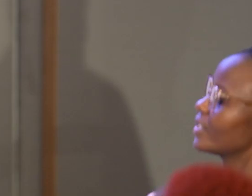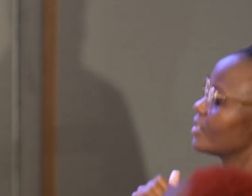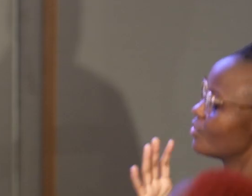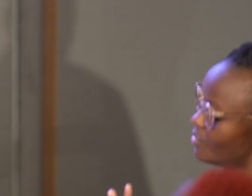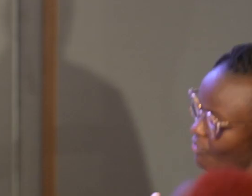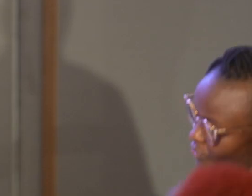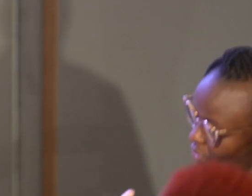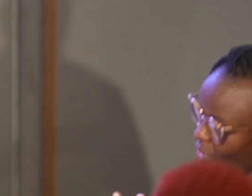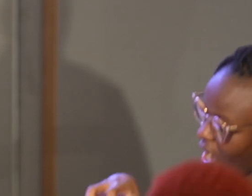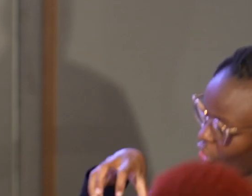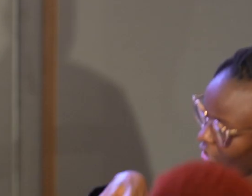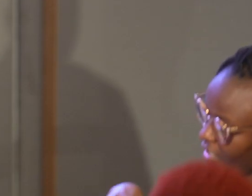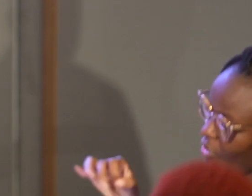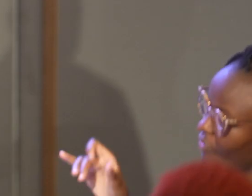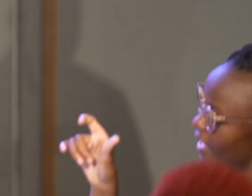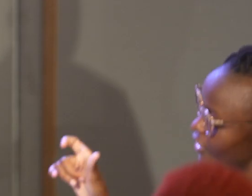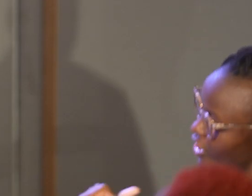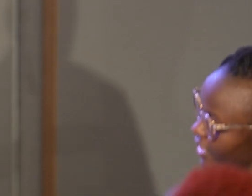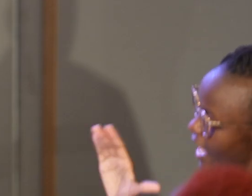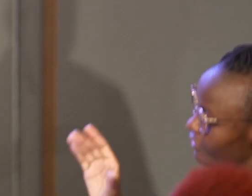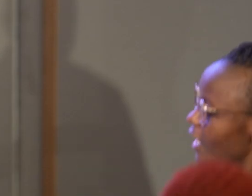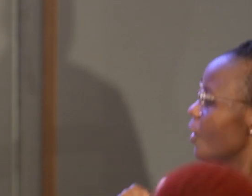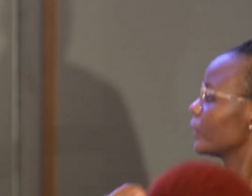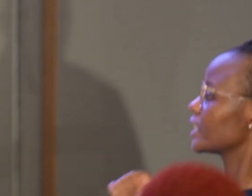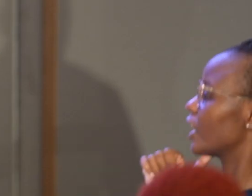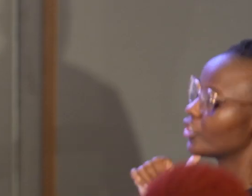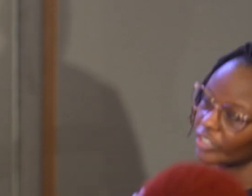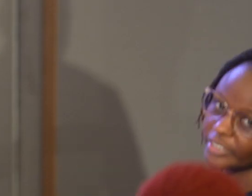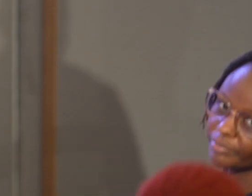our region that may not be